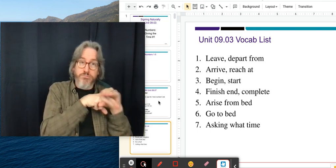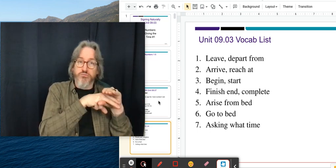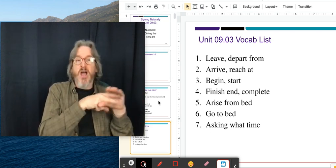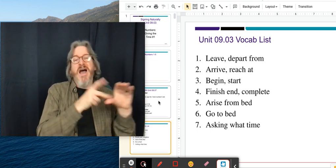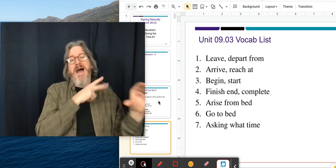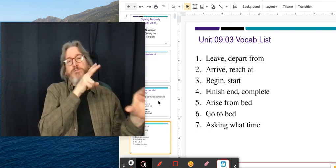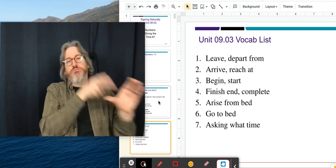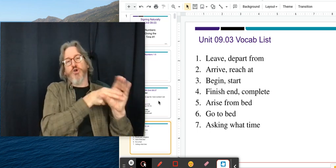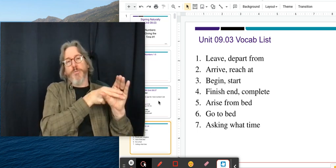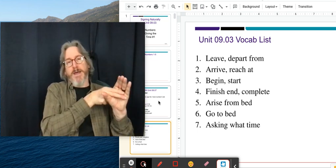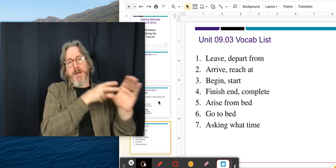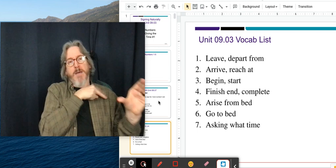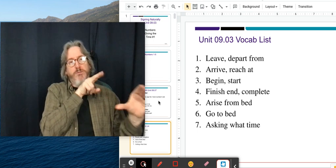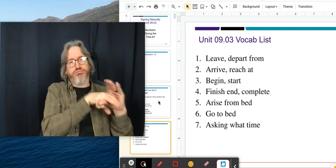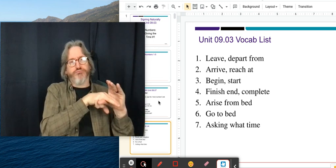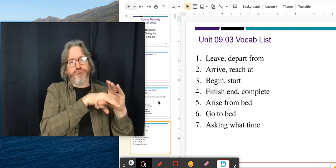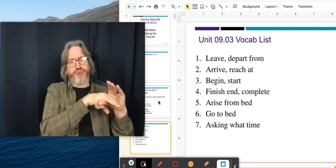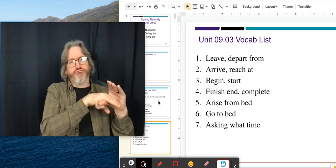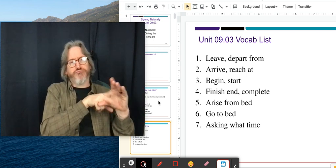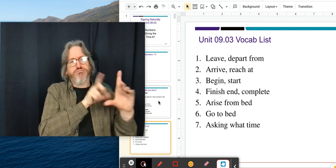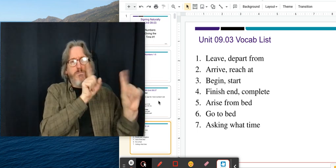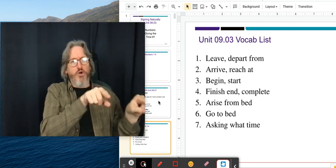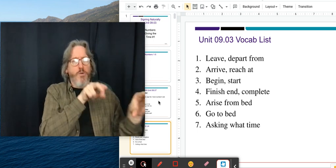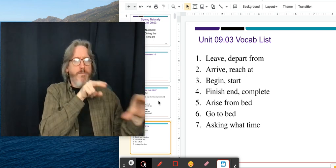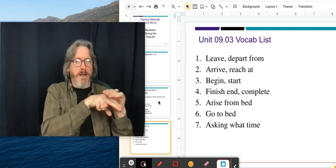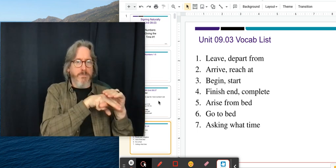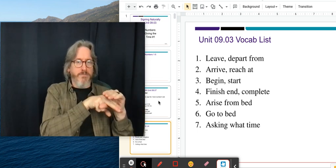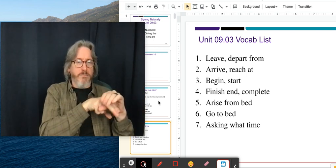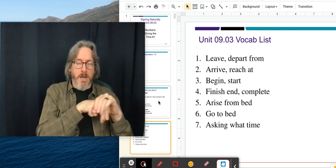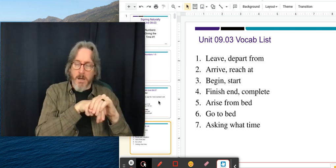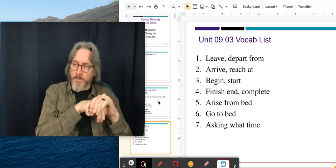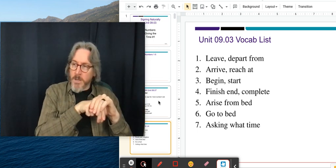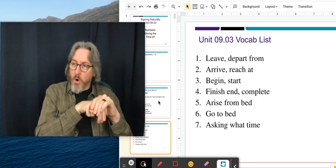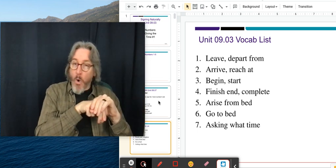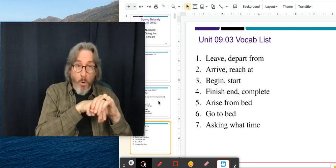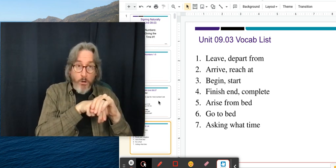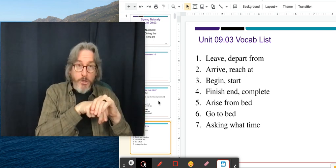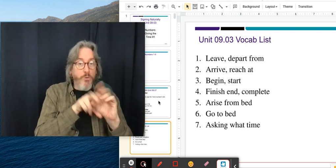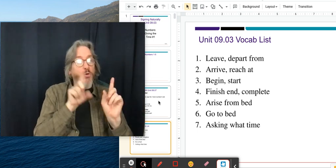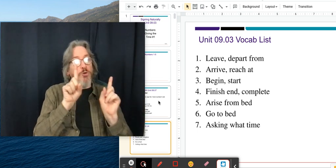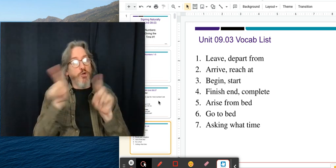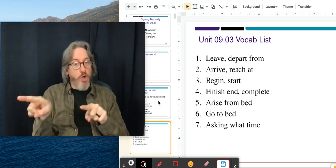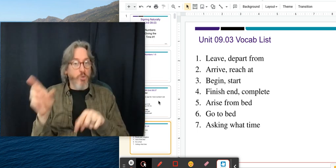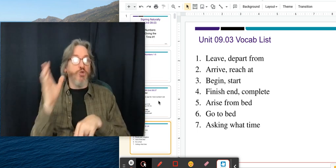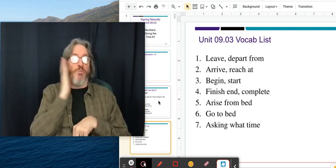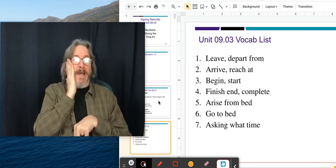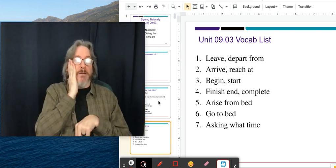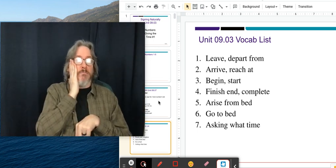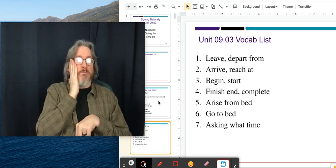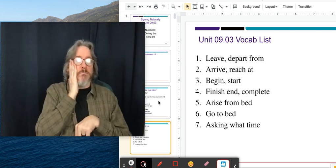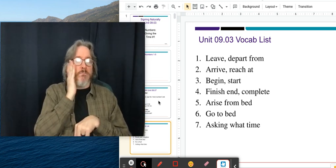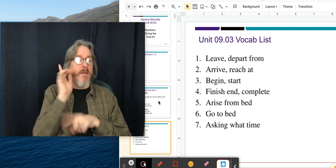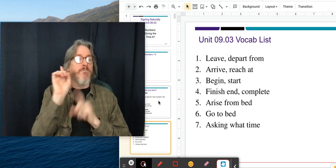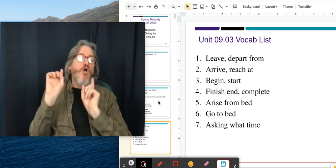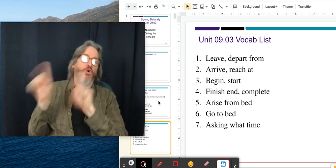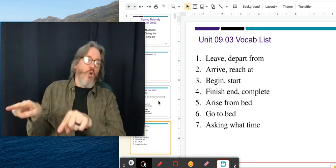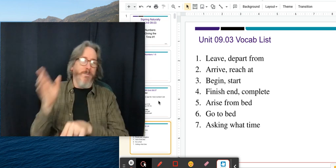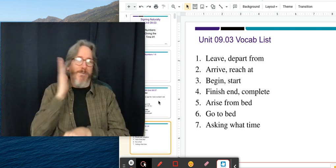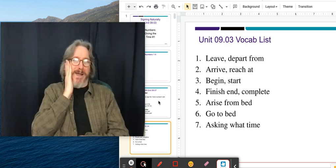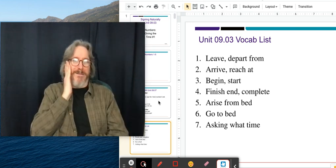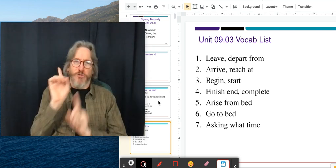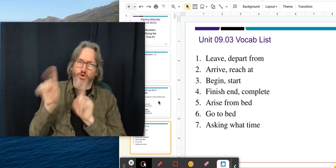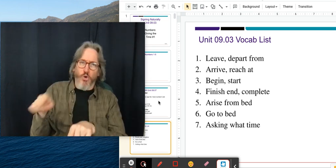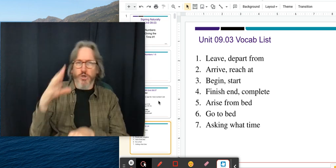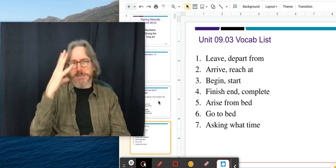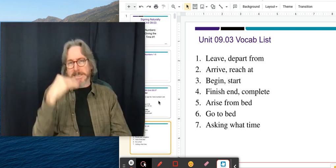top. I'm going to go to bed. I'm going to go to bed. Or you could go to bed.